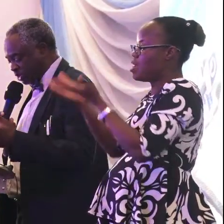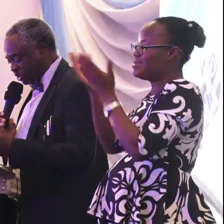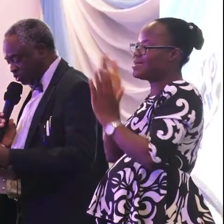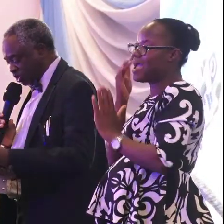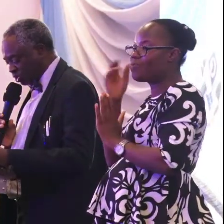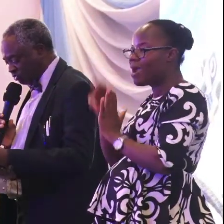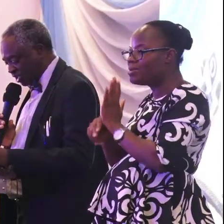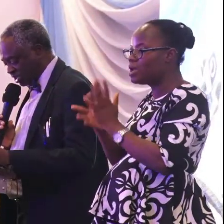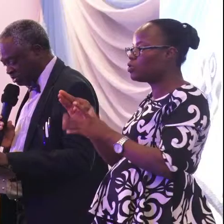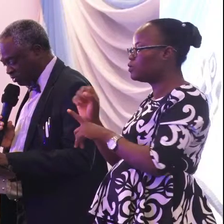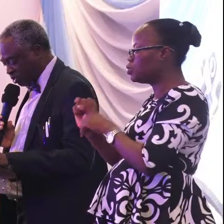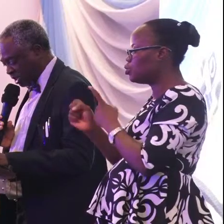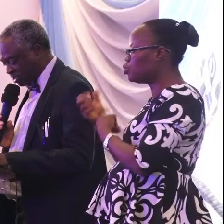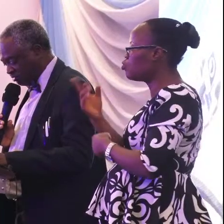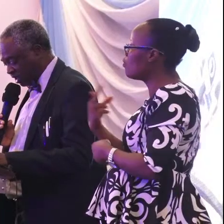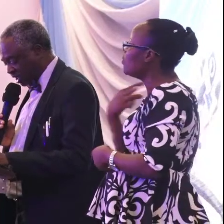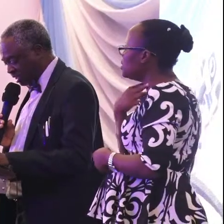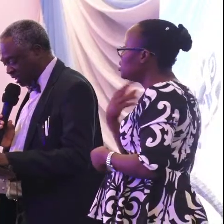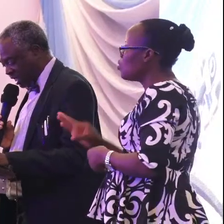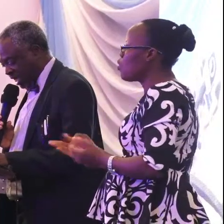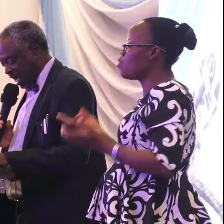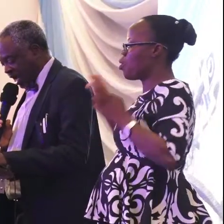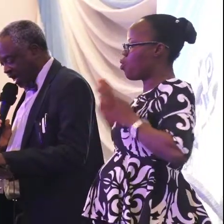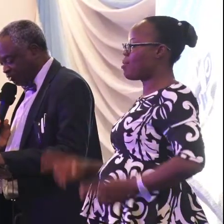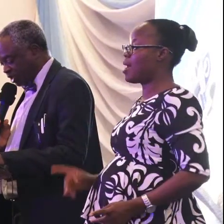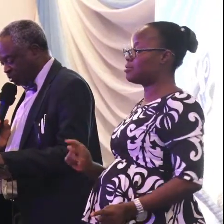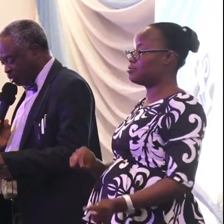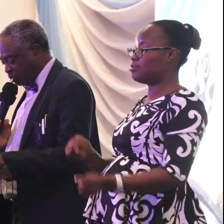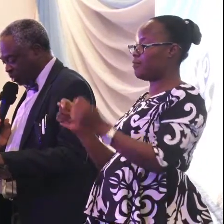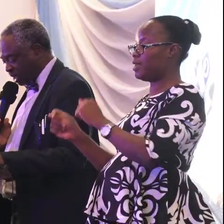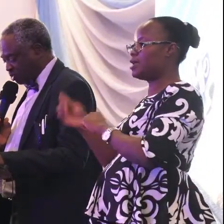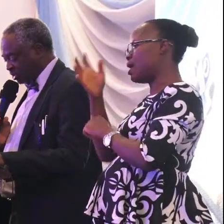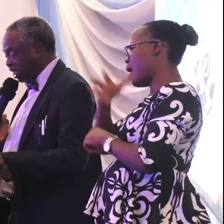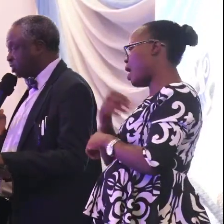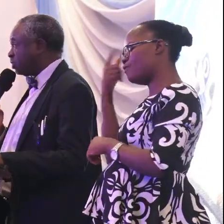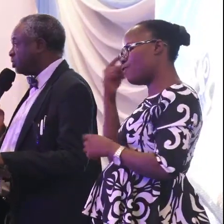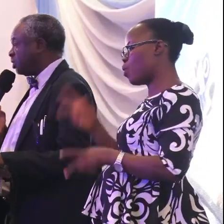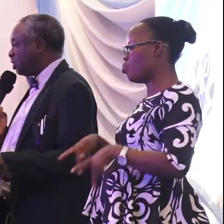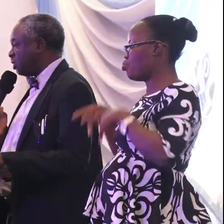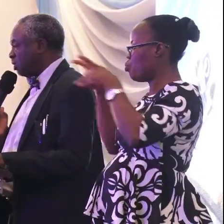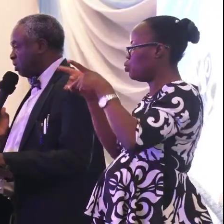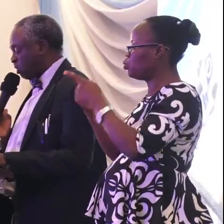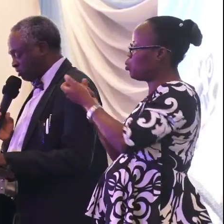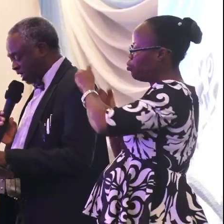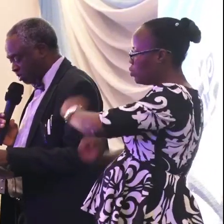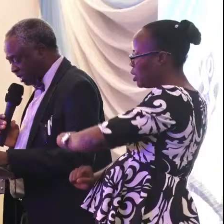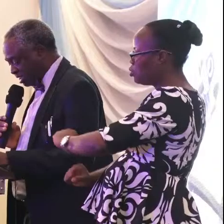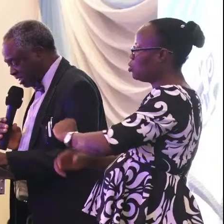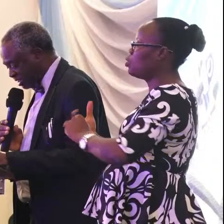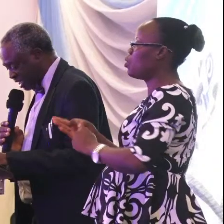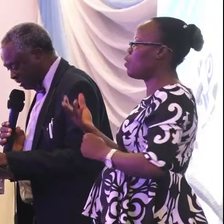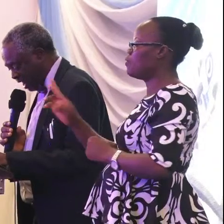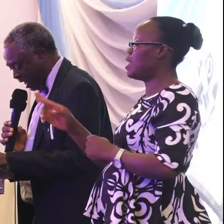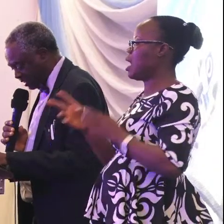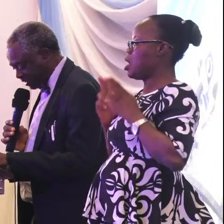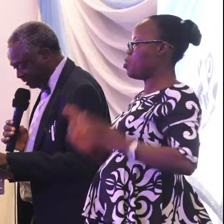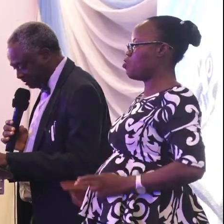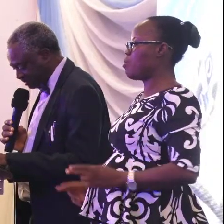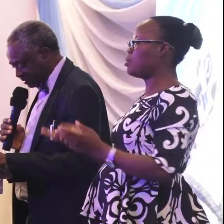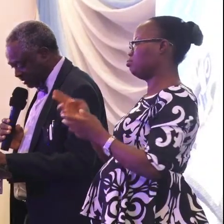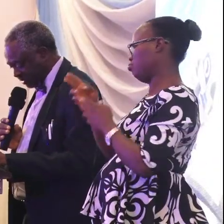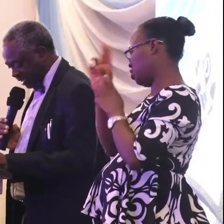of the situation of victims of human trafficking and for the promotion and protection of their human dignity and